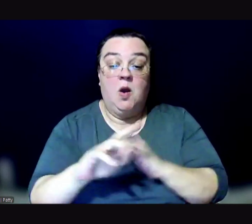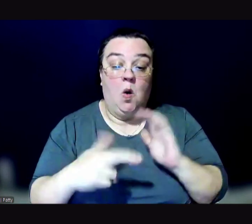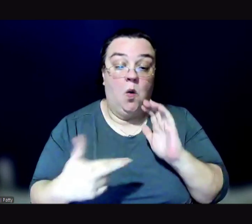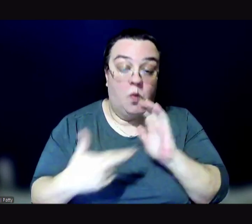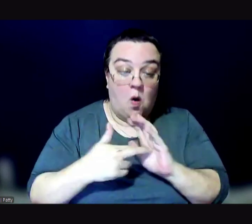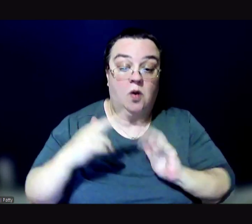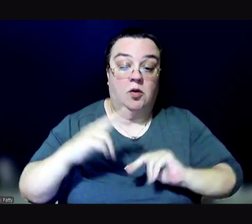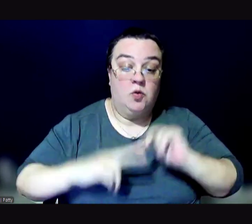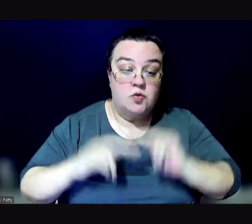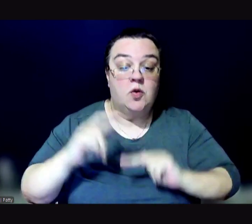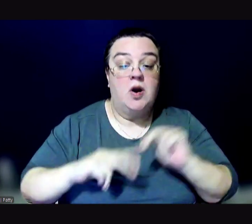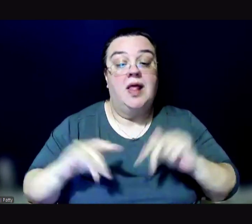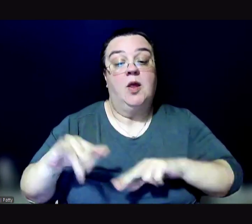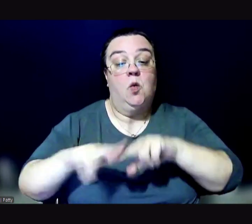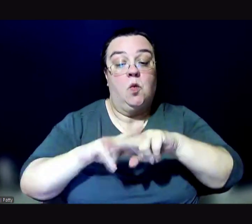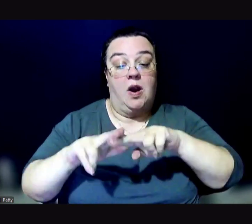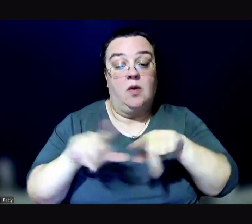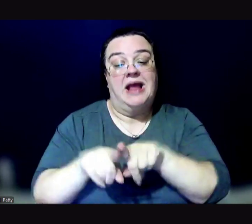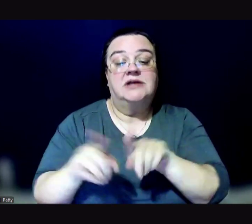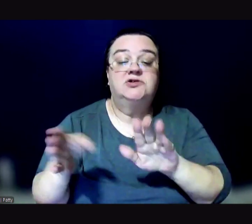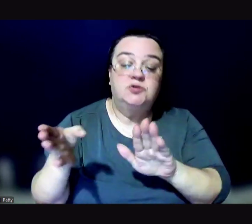labor in 1865.